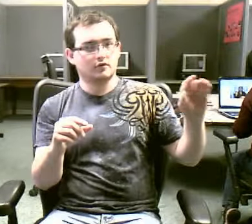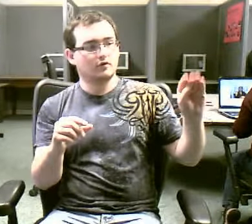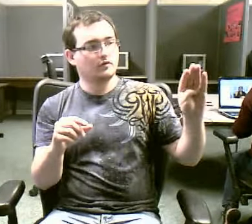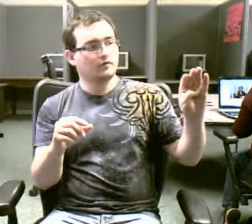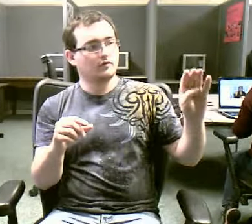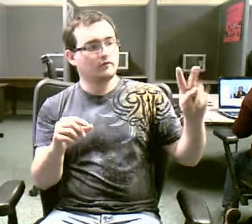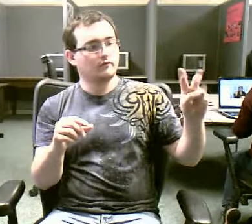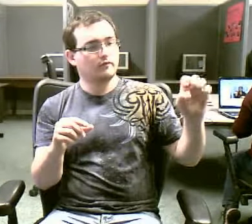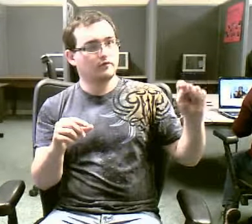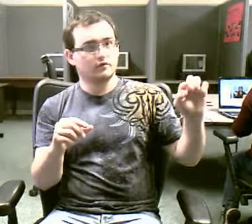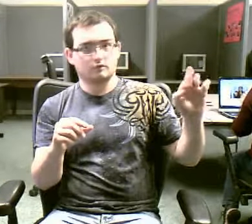another single bone.